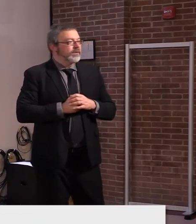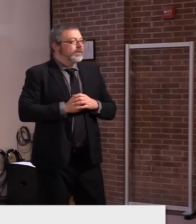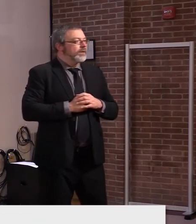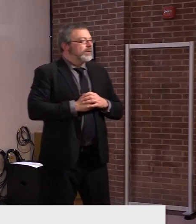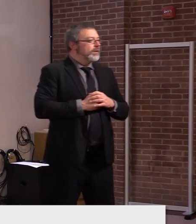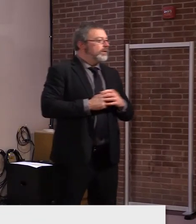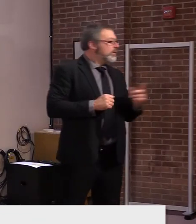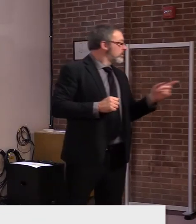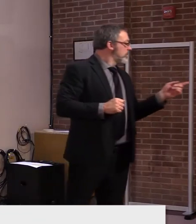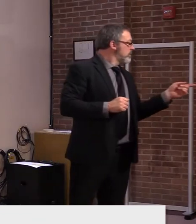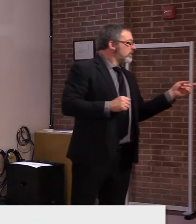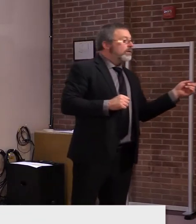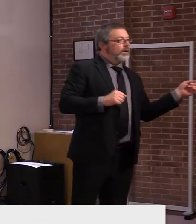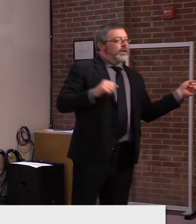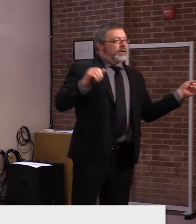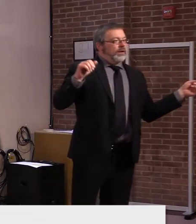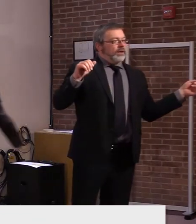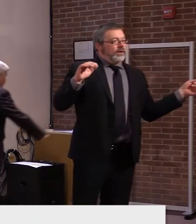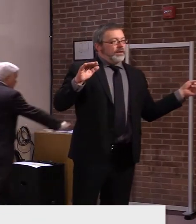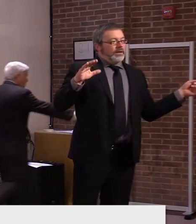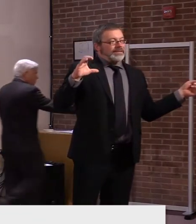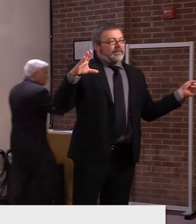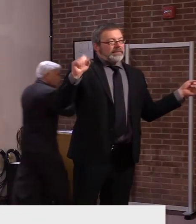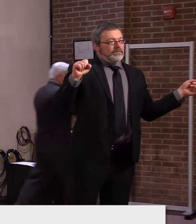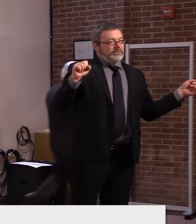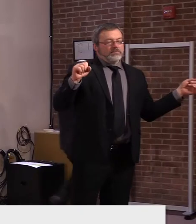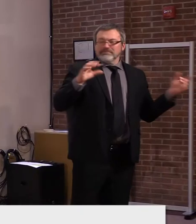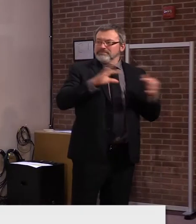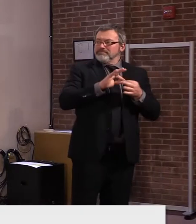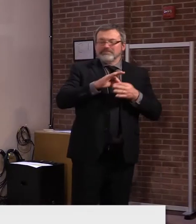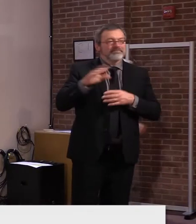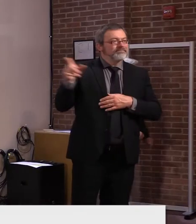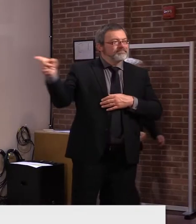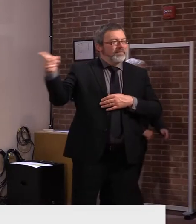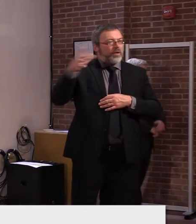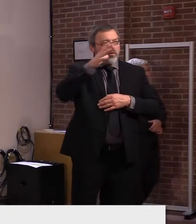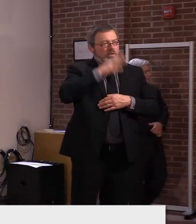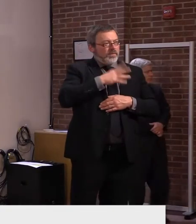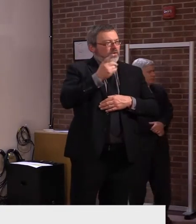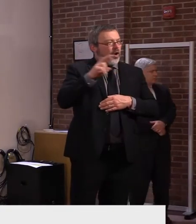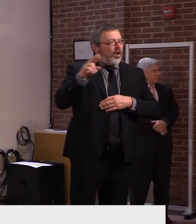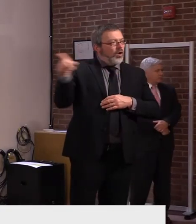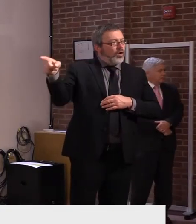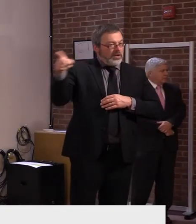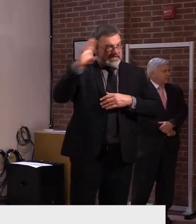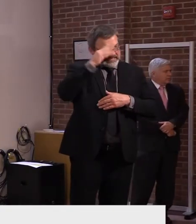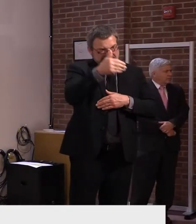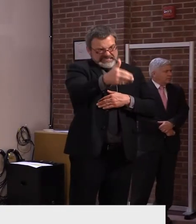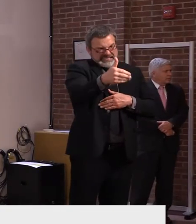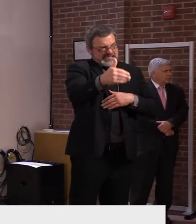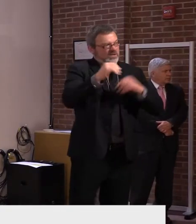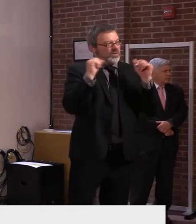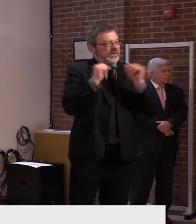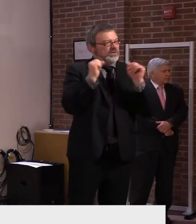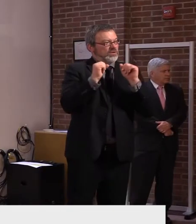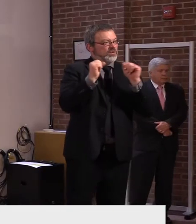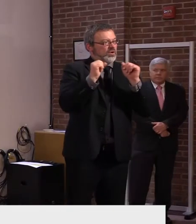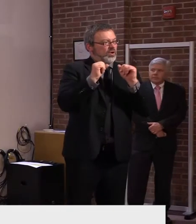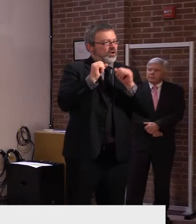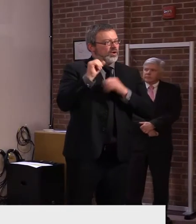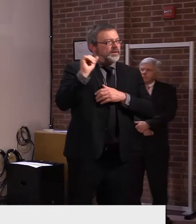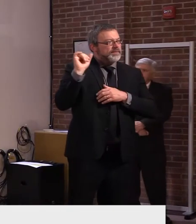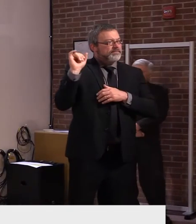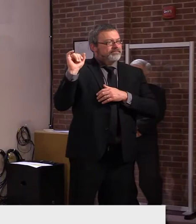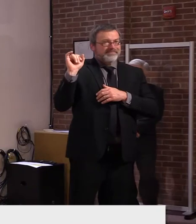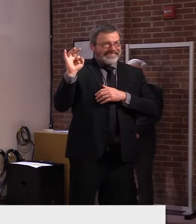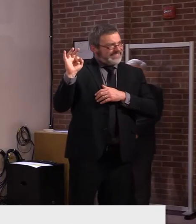Also, from an epidemiological standpoint, what happens this winter if not enough people step up for the